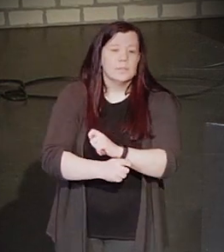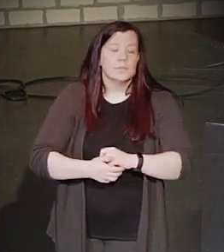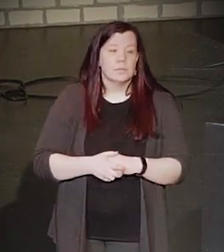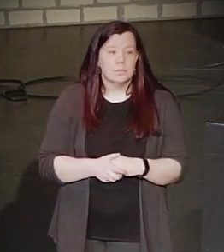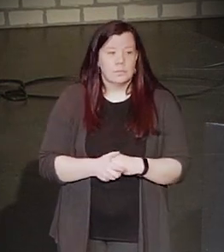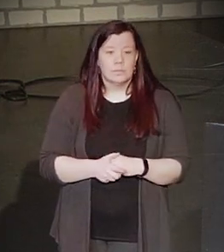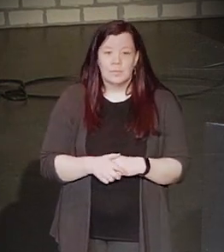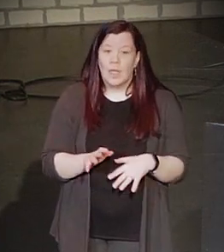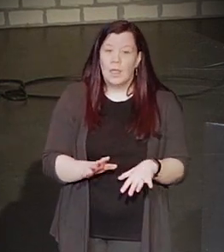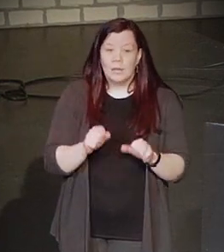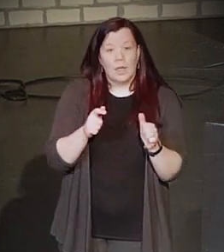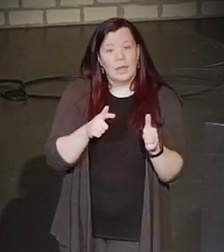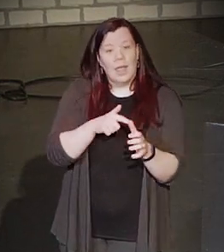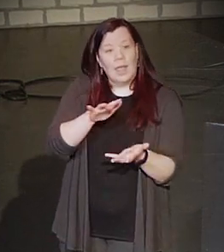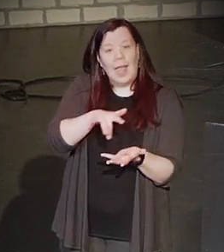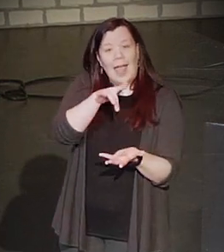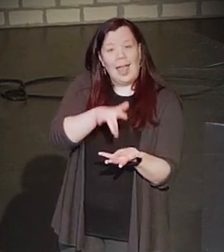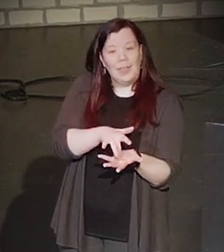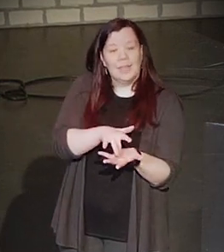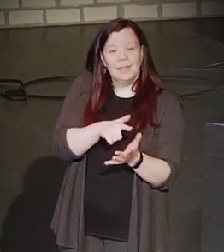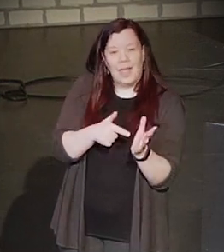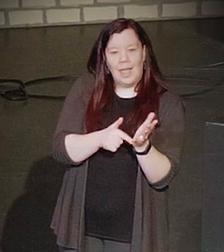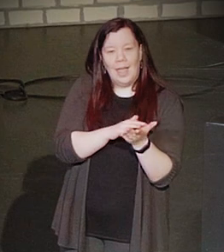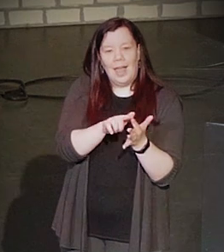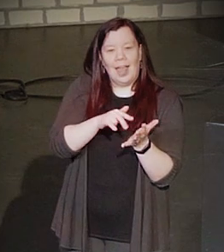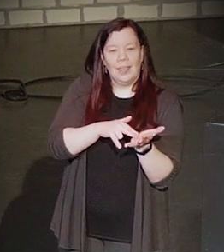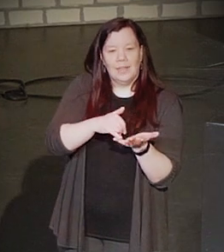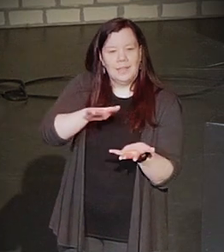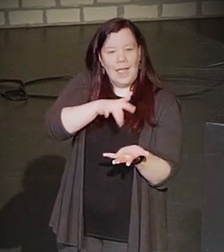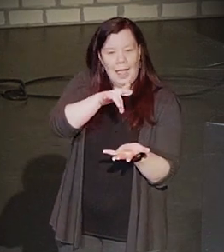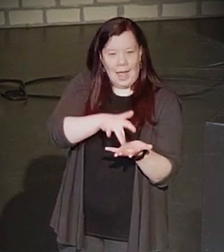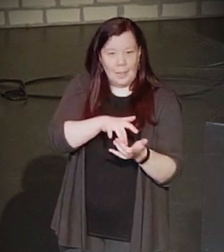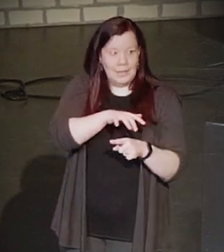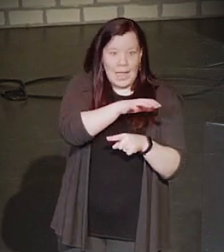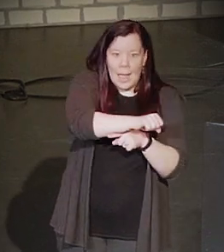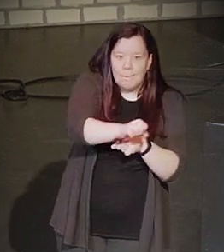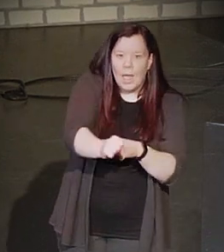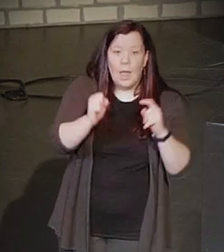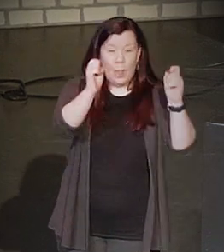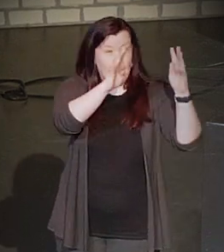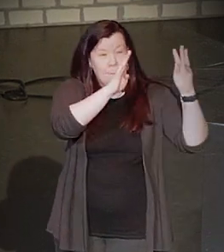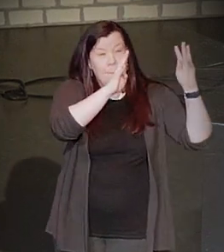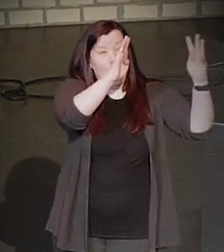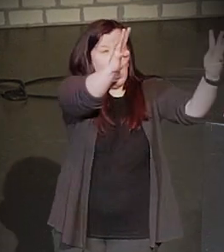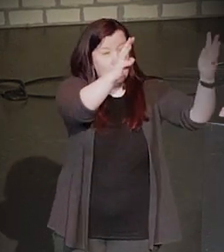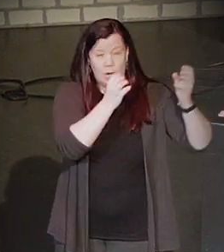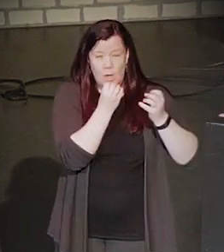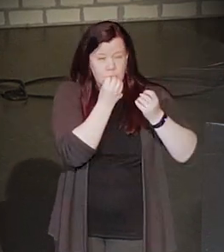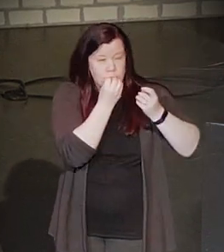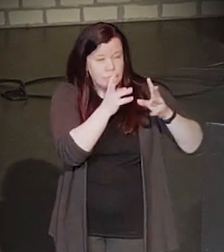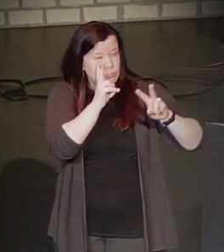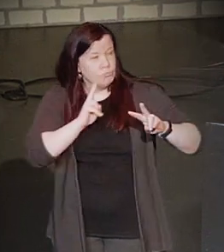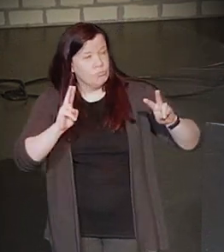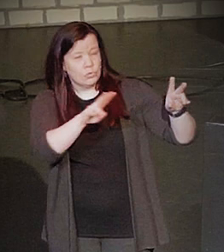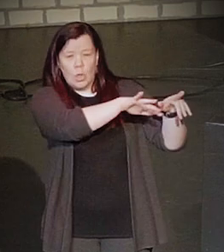Starting in the era of Athens' empire, when Athens is at the top of its game, the Parthenon is shining, resplendent at the top